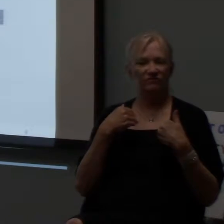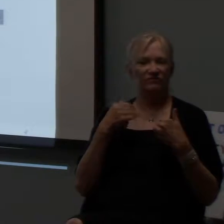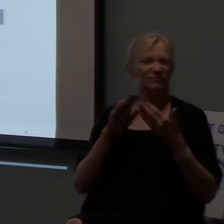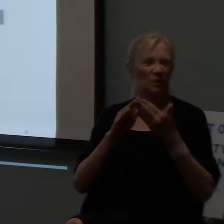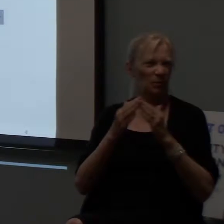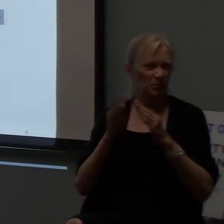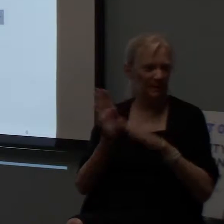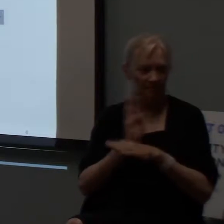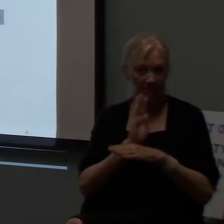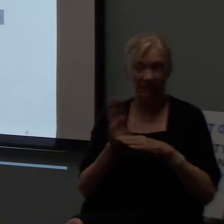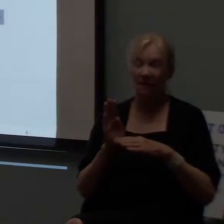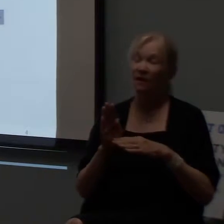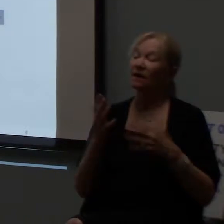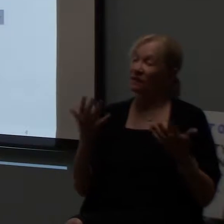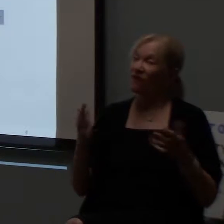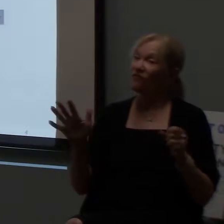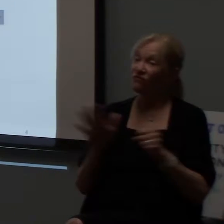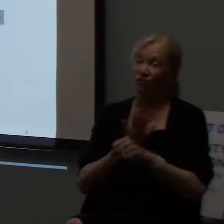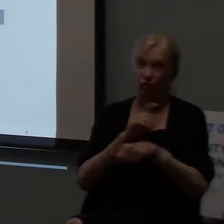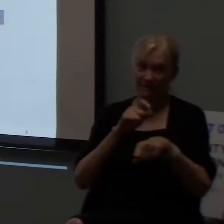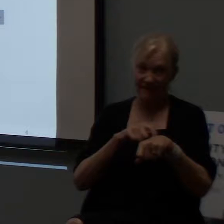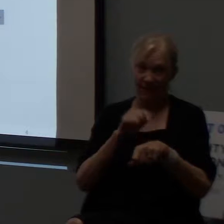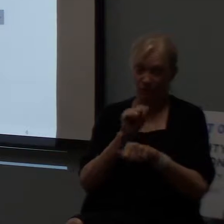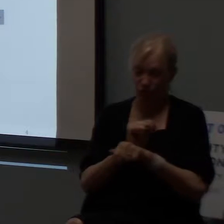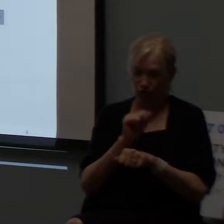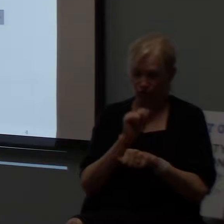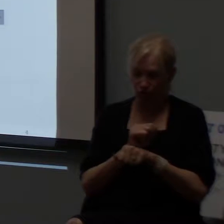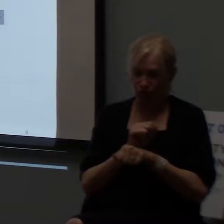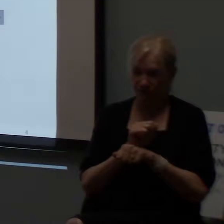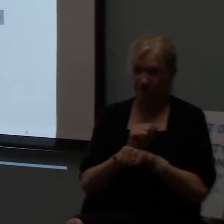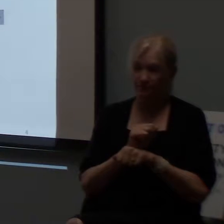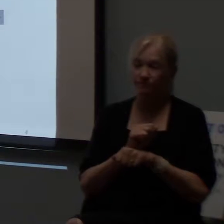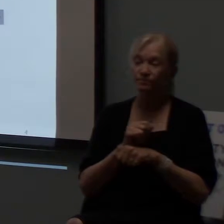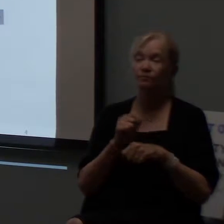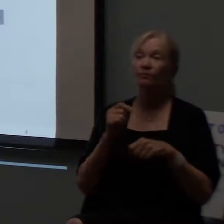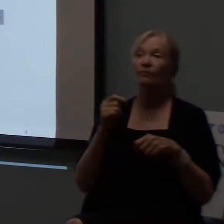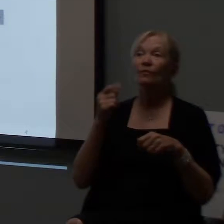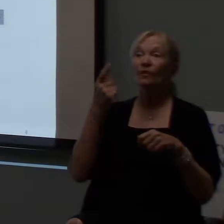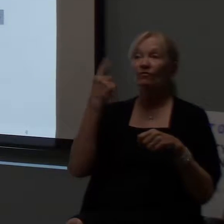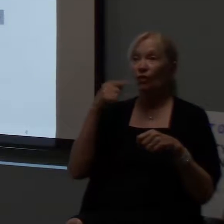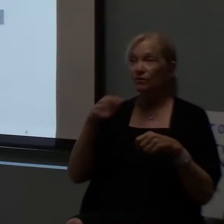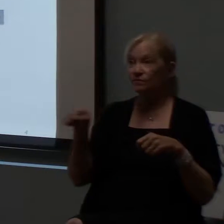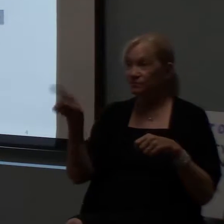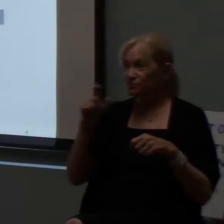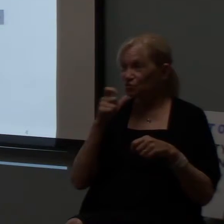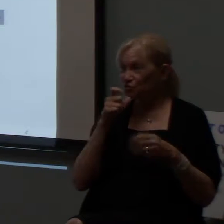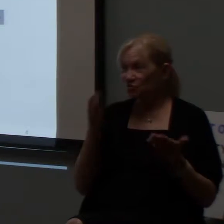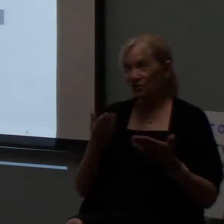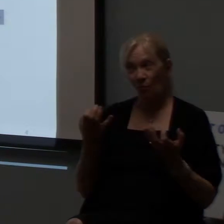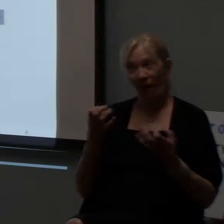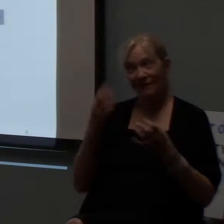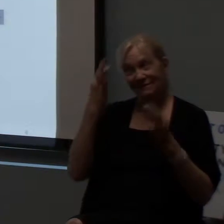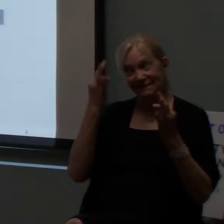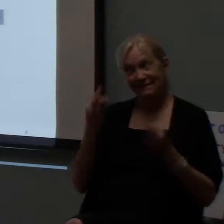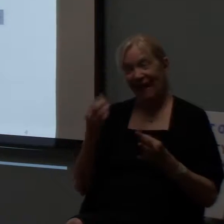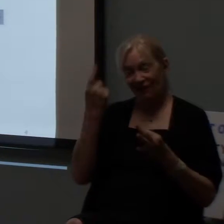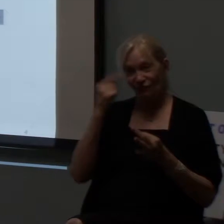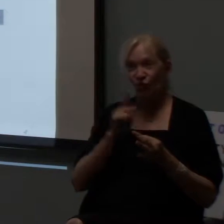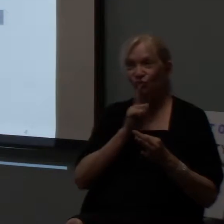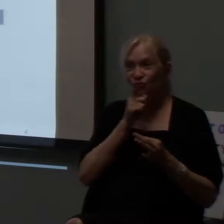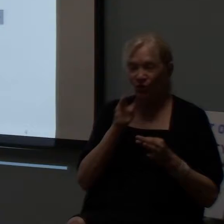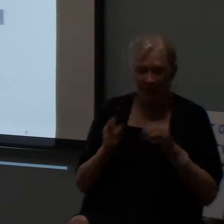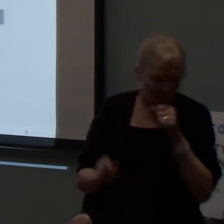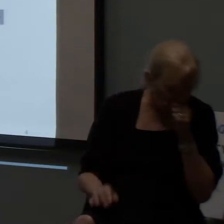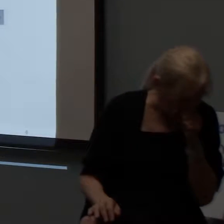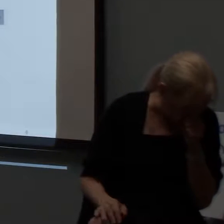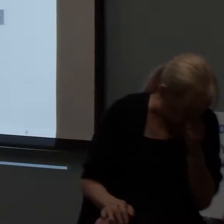is definitely a full-time job. For the candidates here, you might want to talk to me before you decide for sure you want to do it, 'cause it's